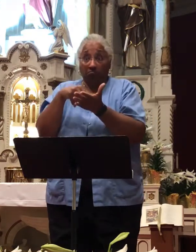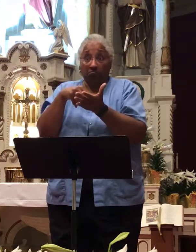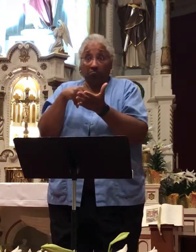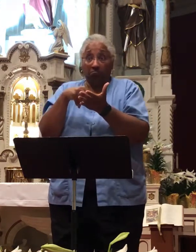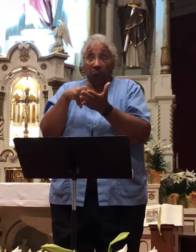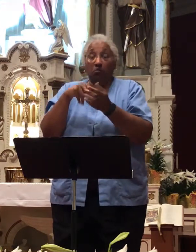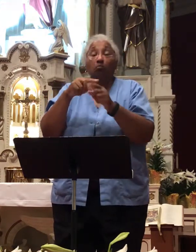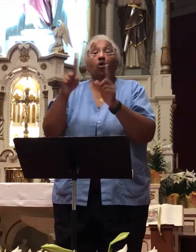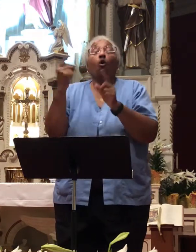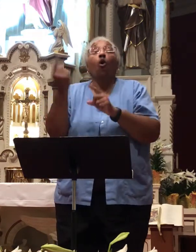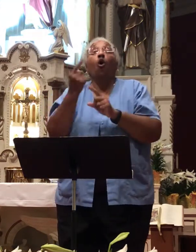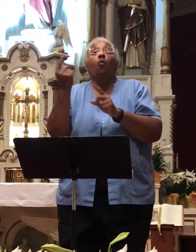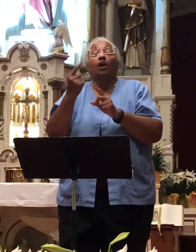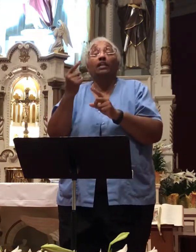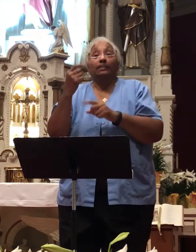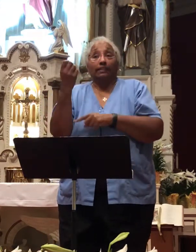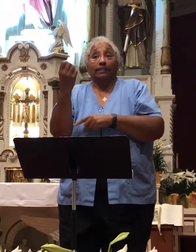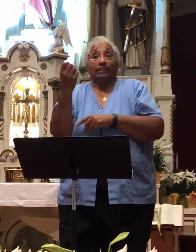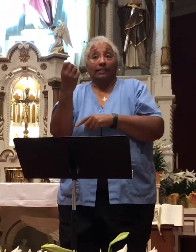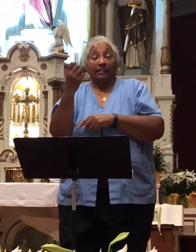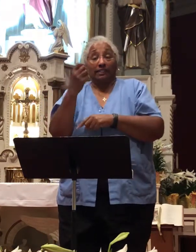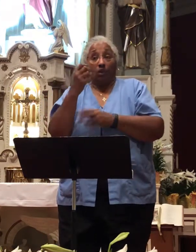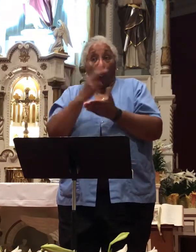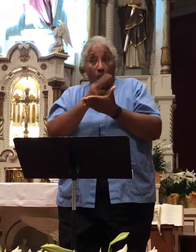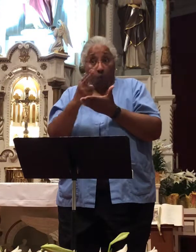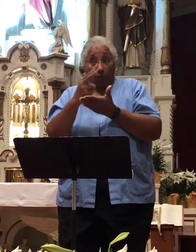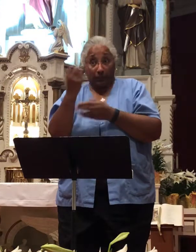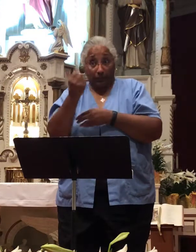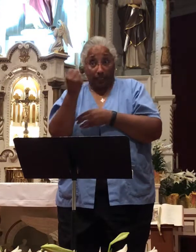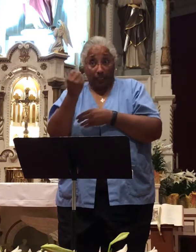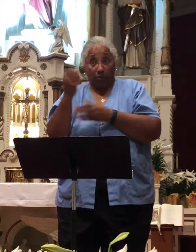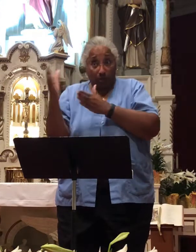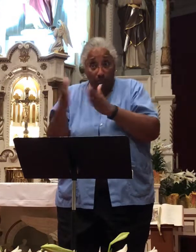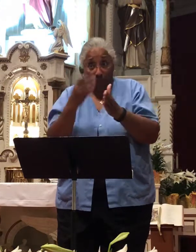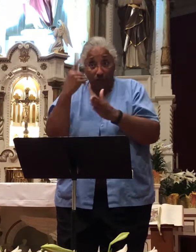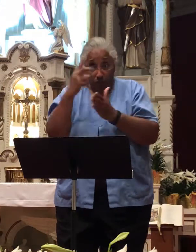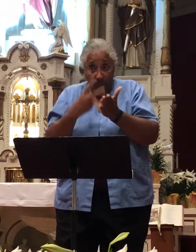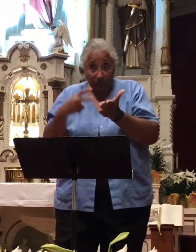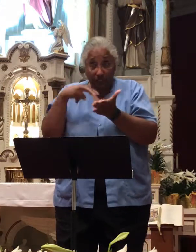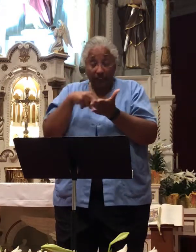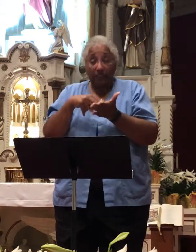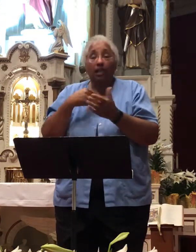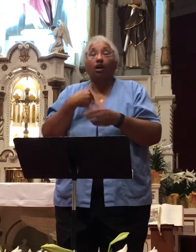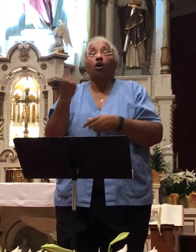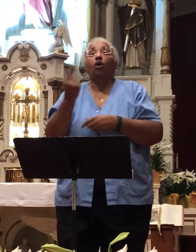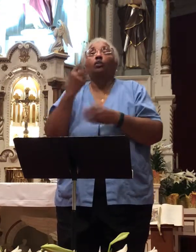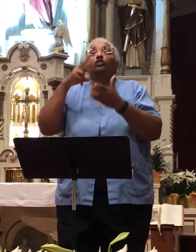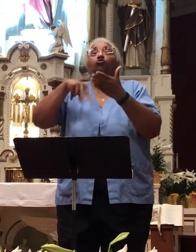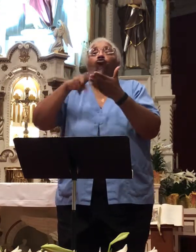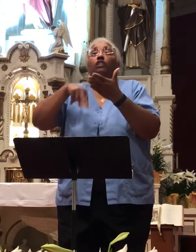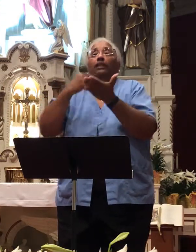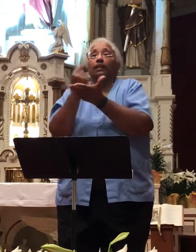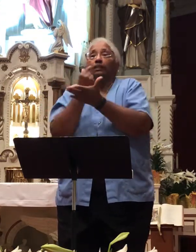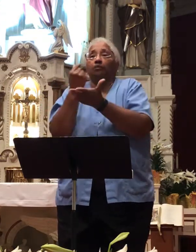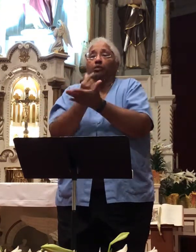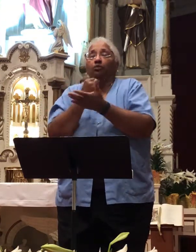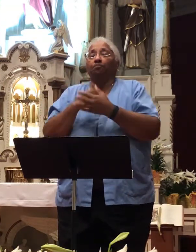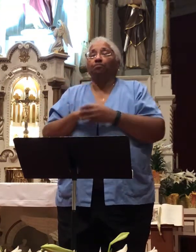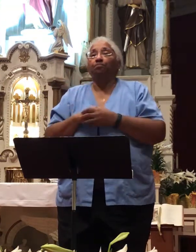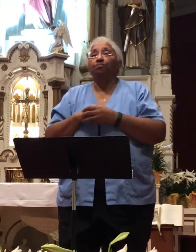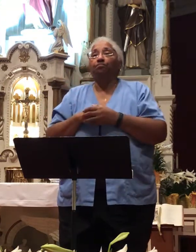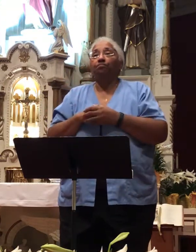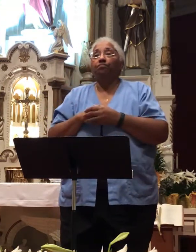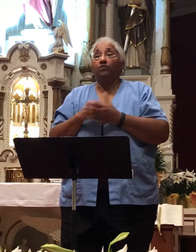during the Saturday of Easter, as we prepare for the resurrection, to read the Gospels about